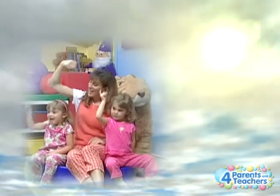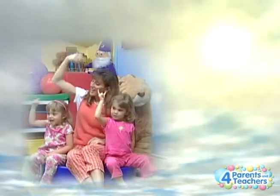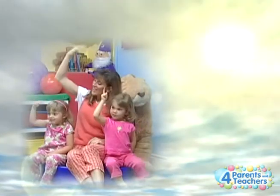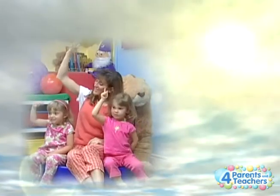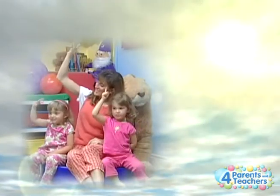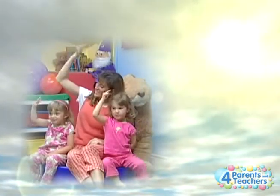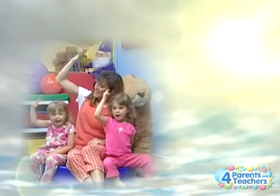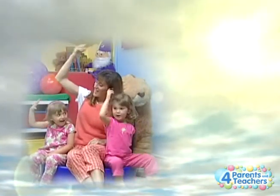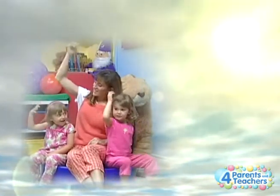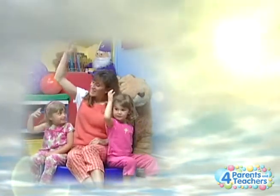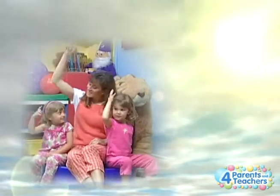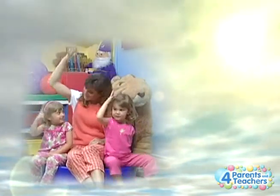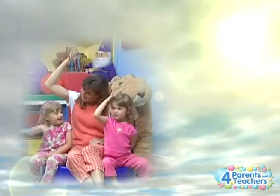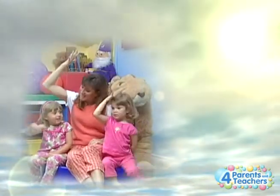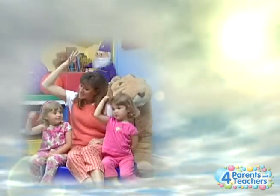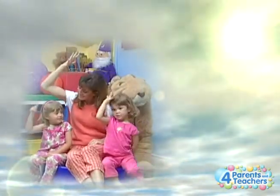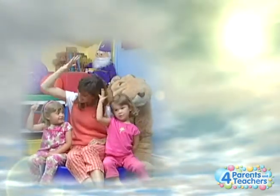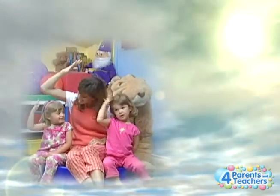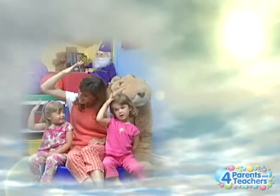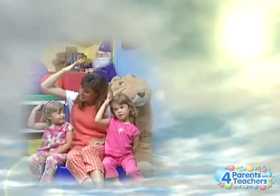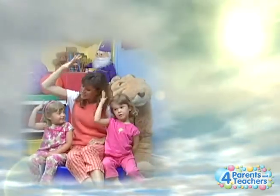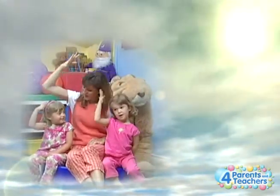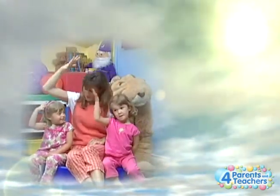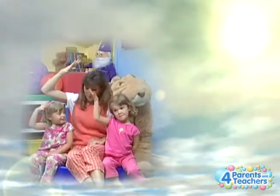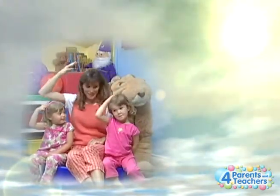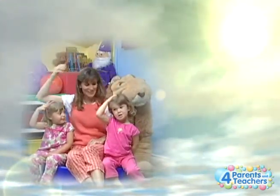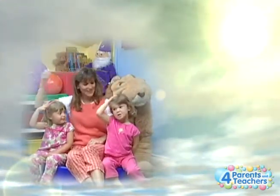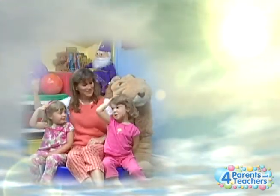sunshine shining down on me